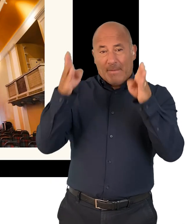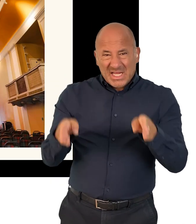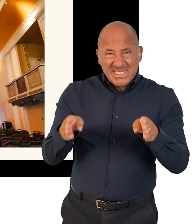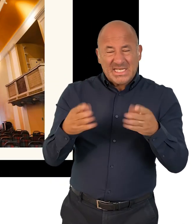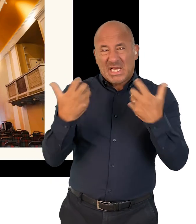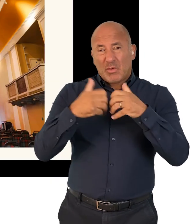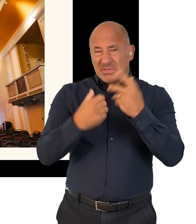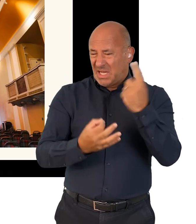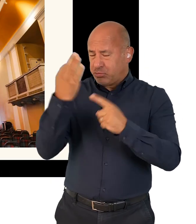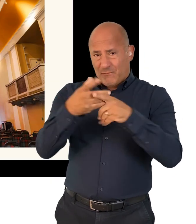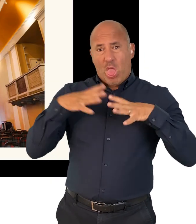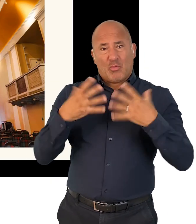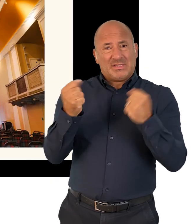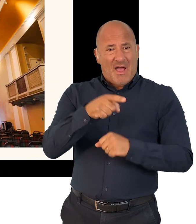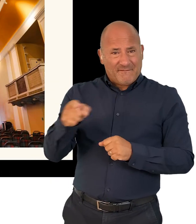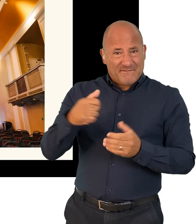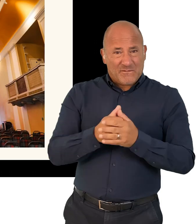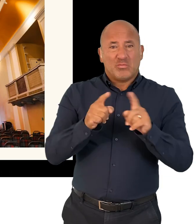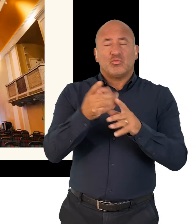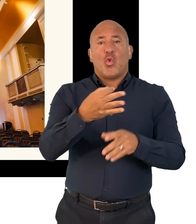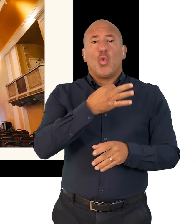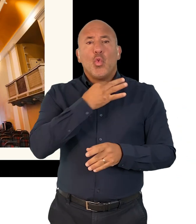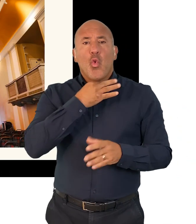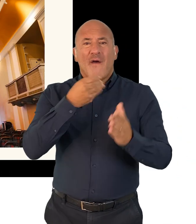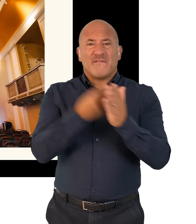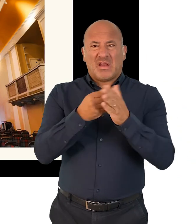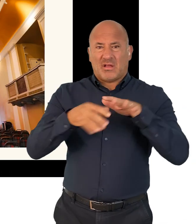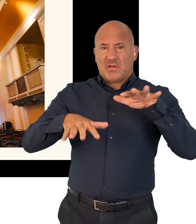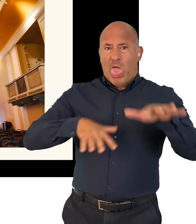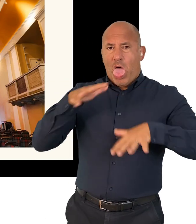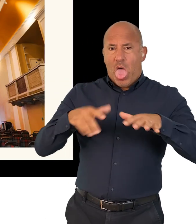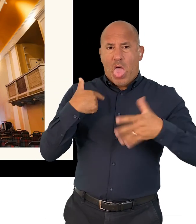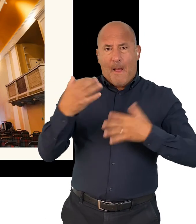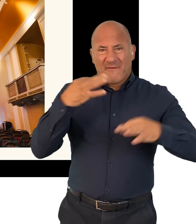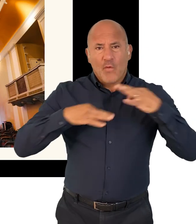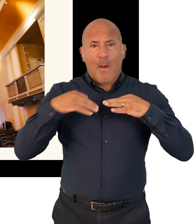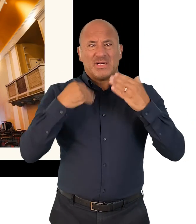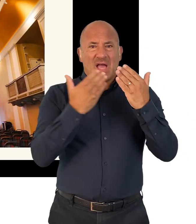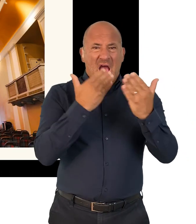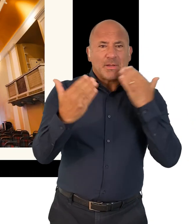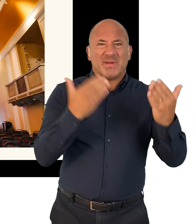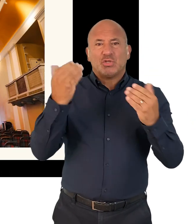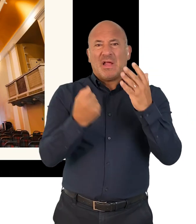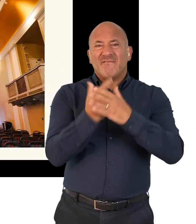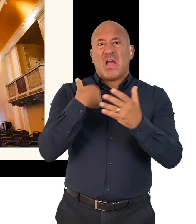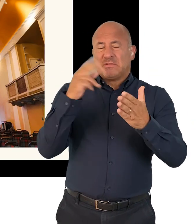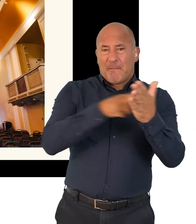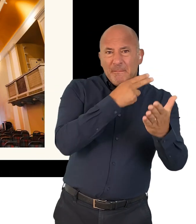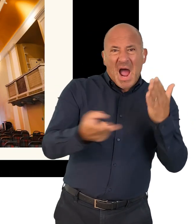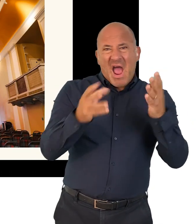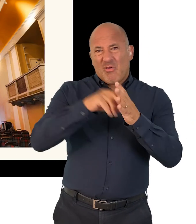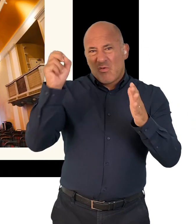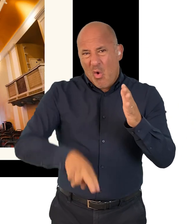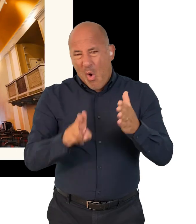cultural buildings and equipment, to decrease the risk and financial impact of abandoned or cancelled performances, exhibitions,